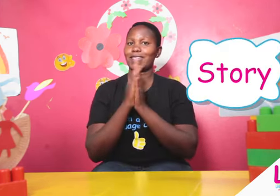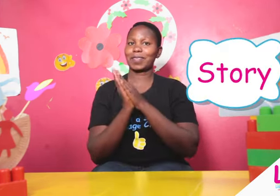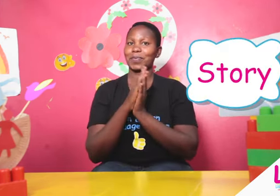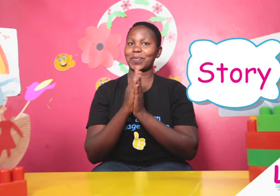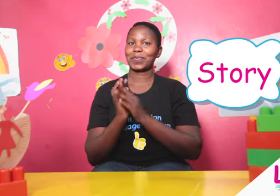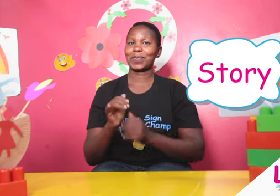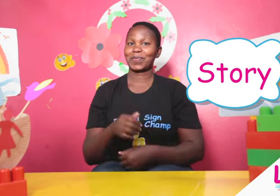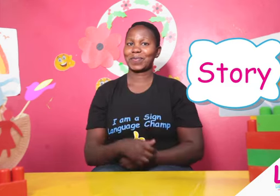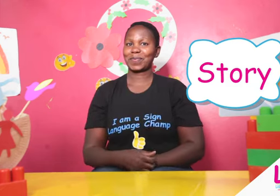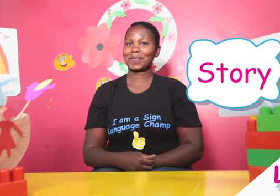Story,